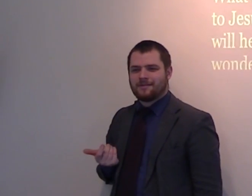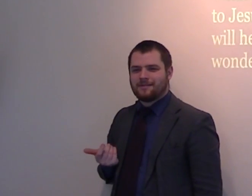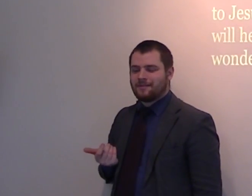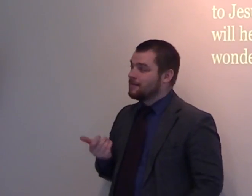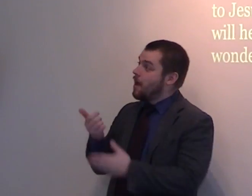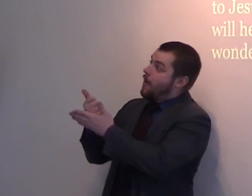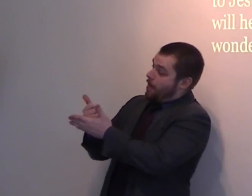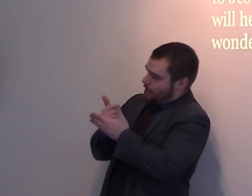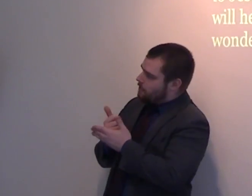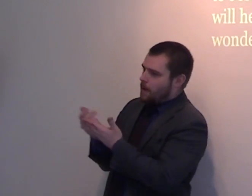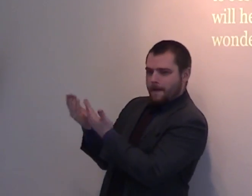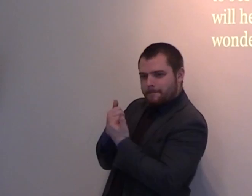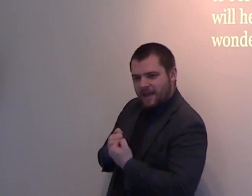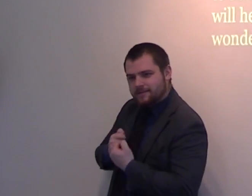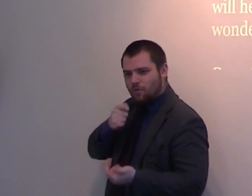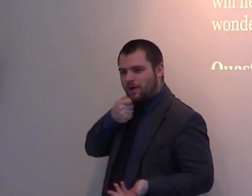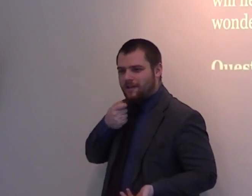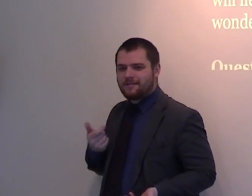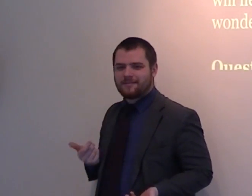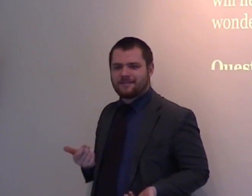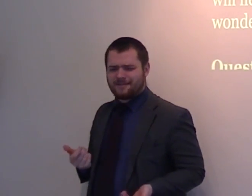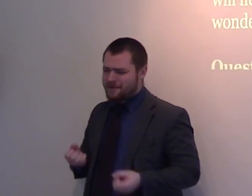me and bless me. This is wonderful.